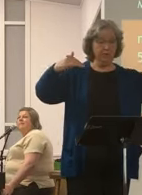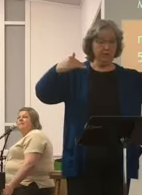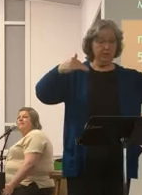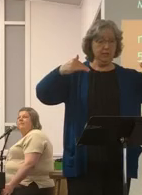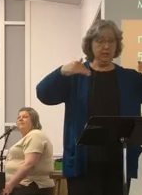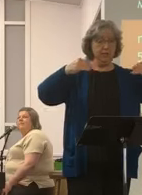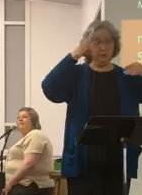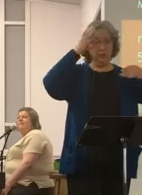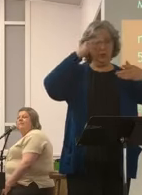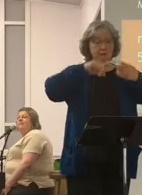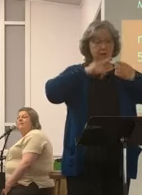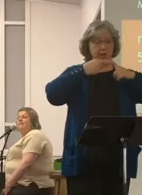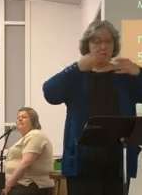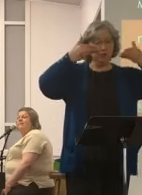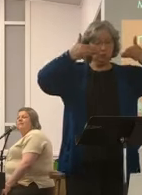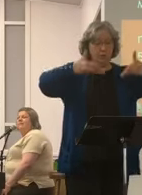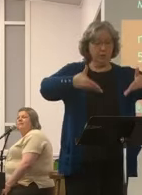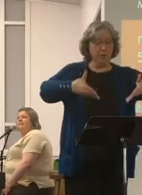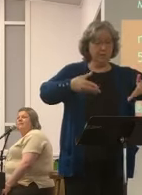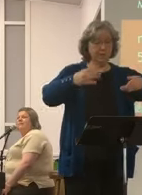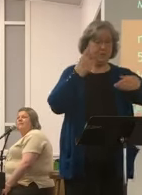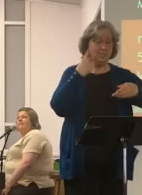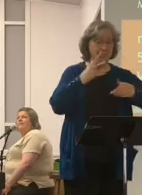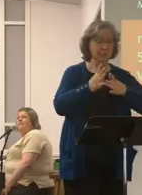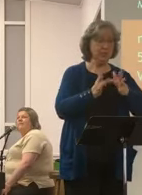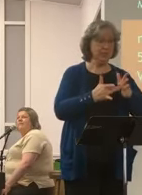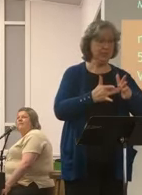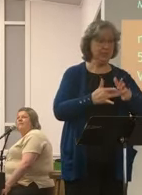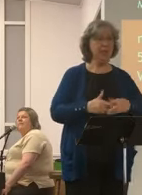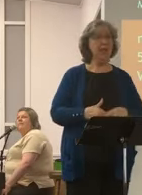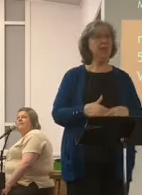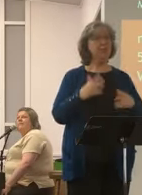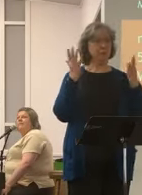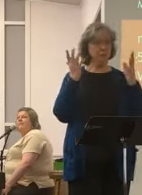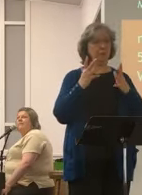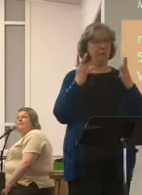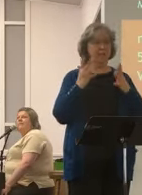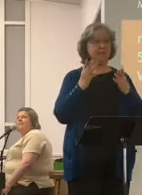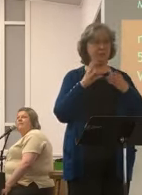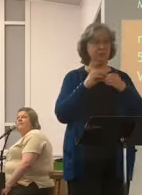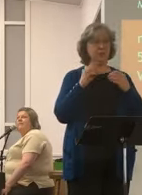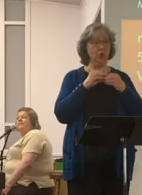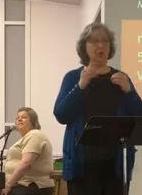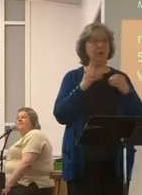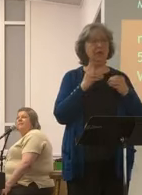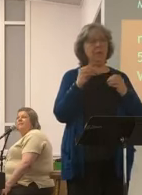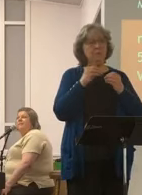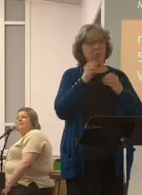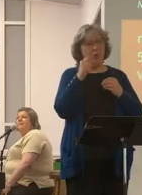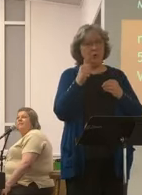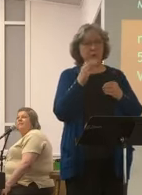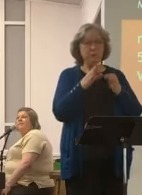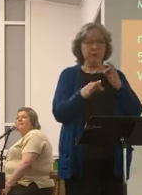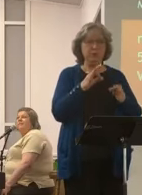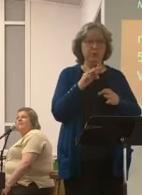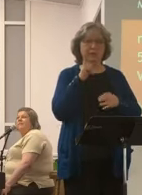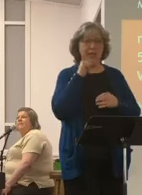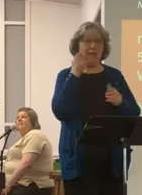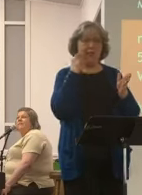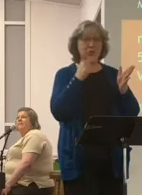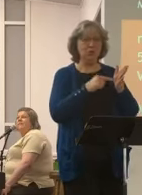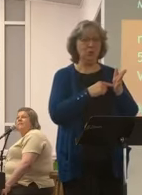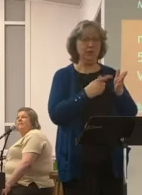going to tell you what I think is the most fascinating thing about this story that most people gloss over if they're reading the